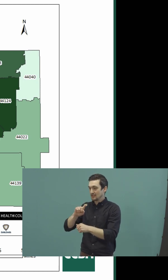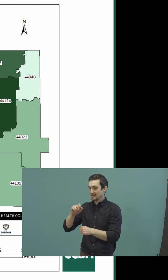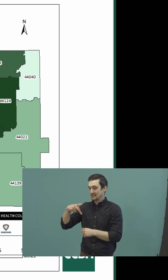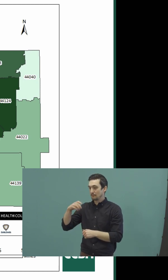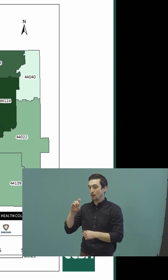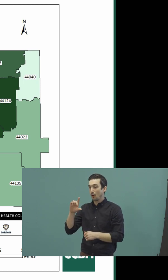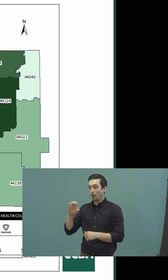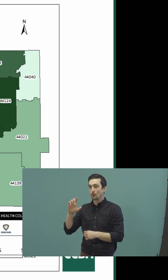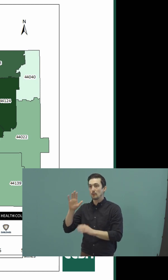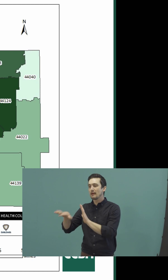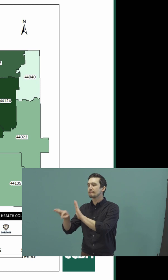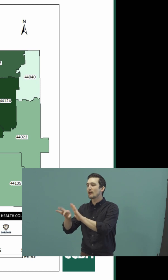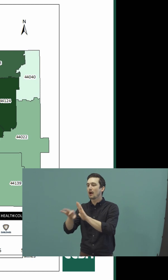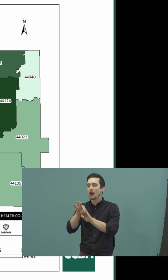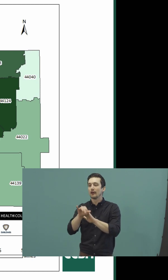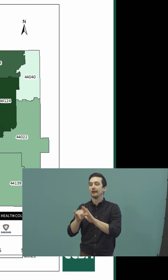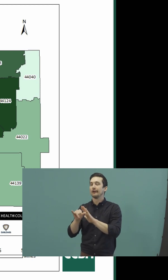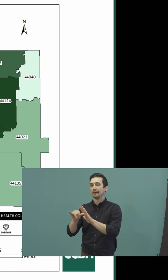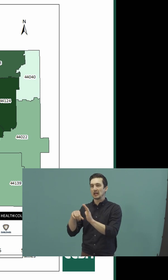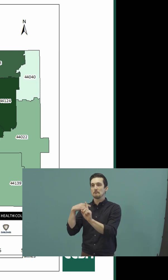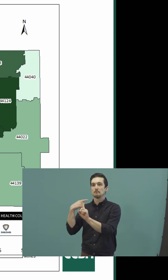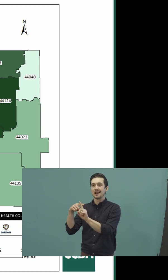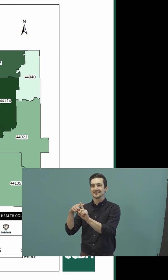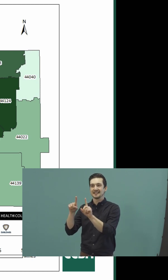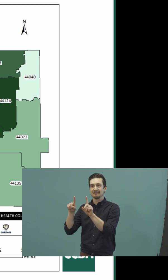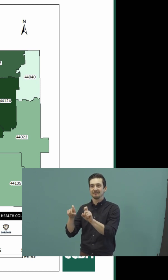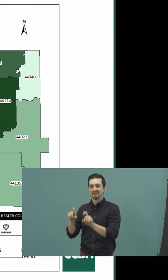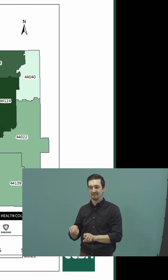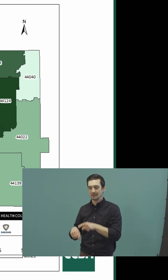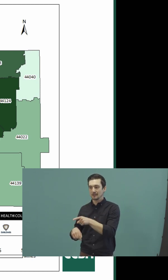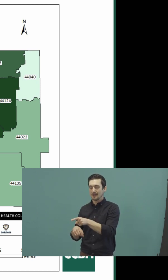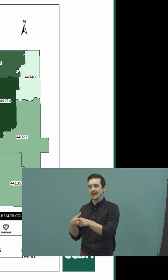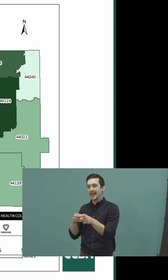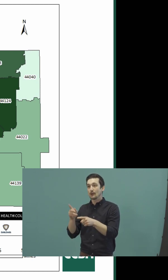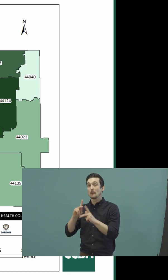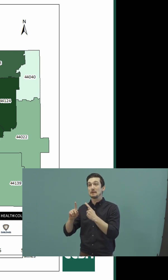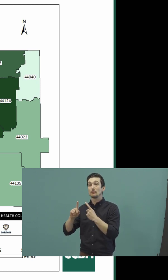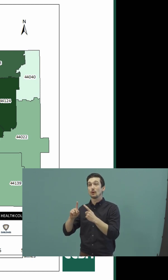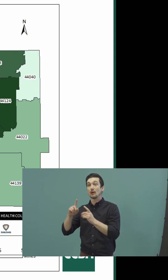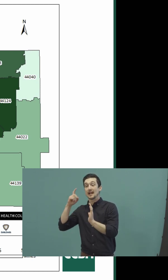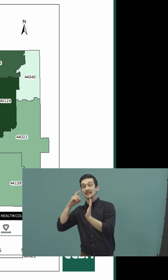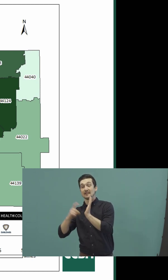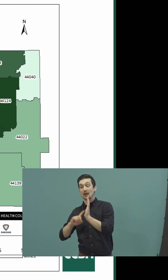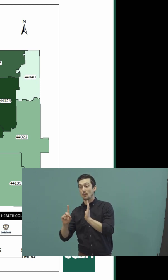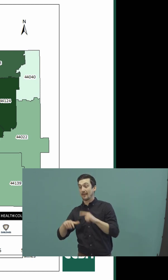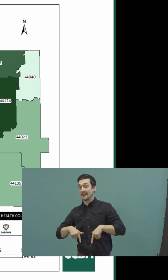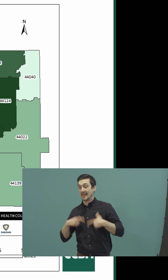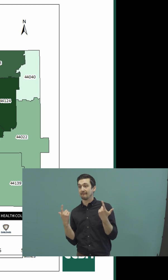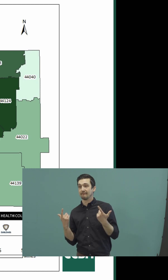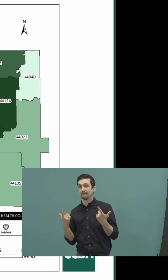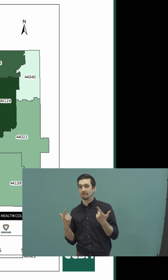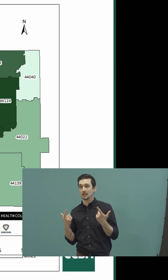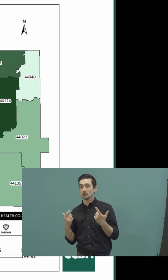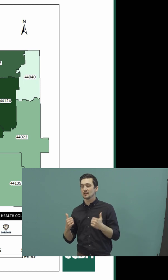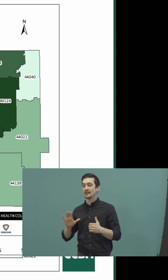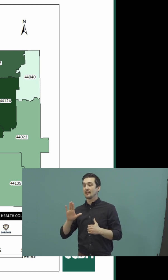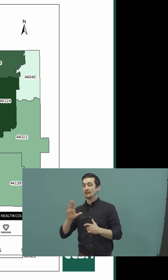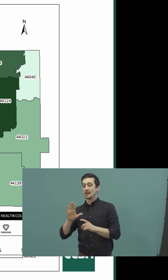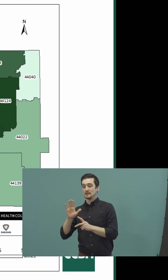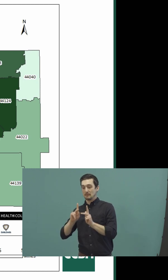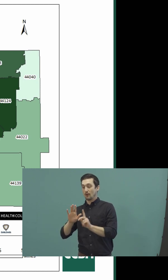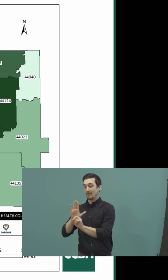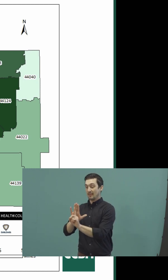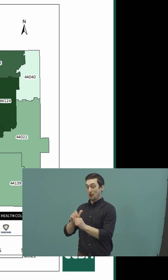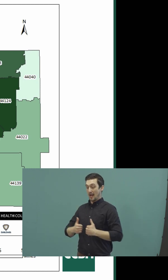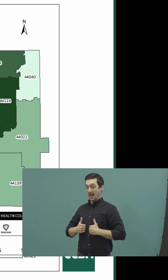our community. And again, this represents where people identify they live. So it's the address that people identify they live at and